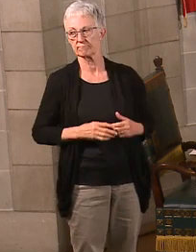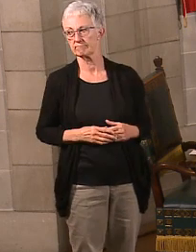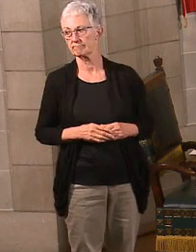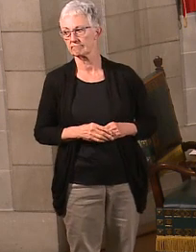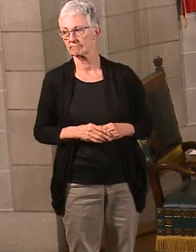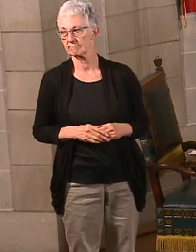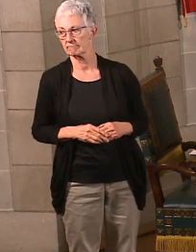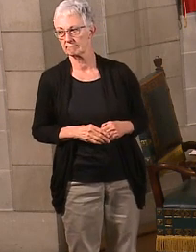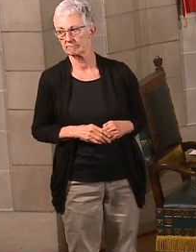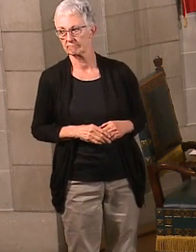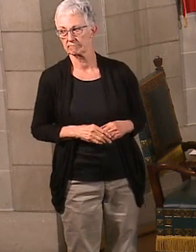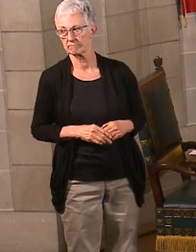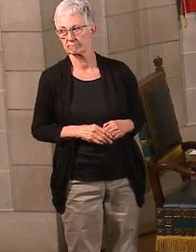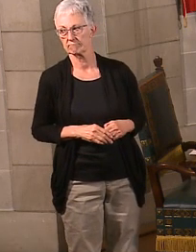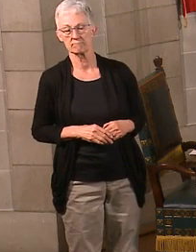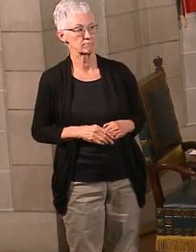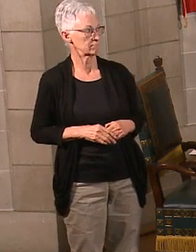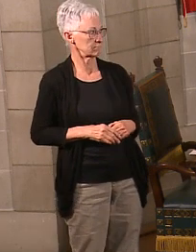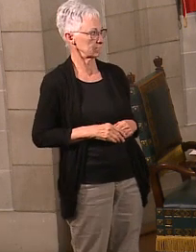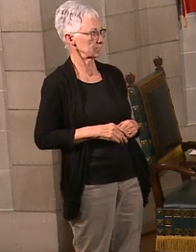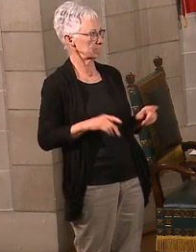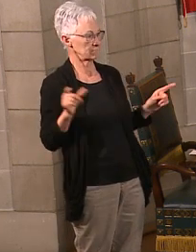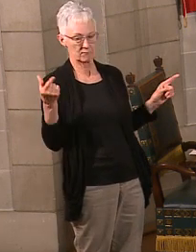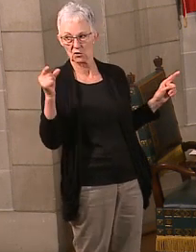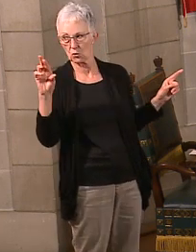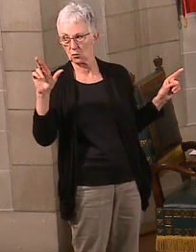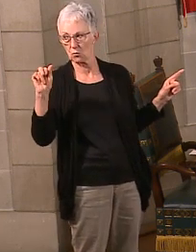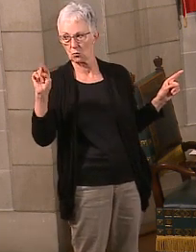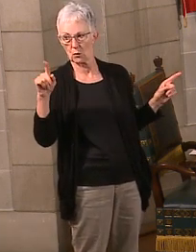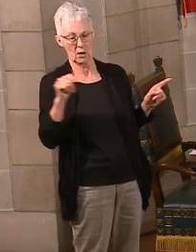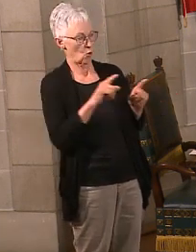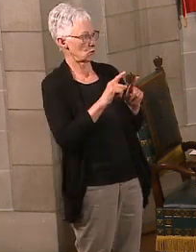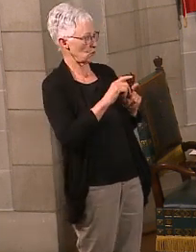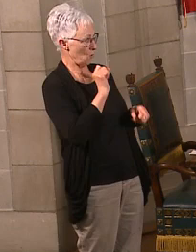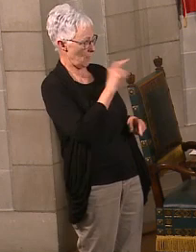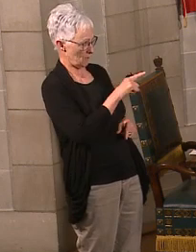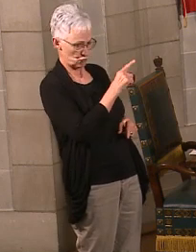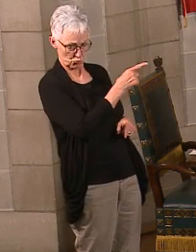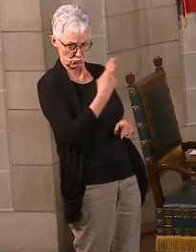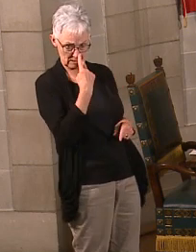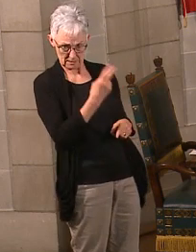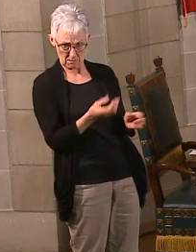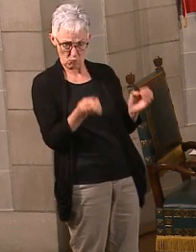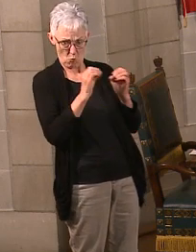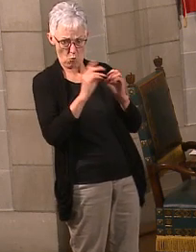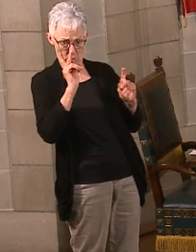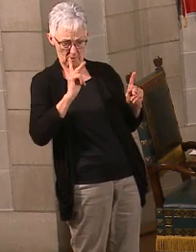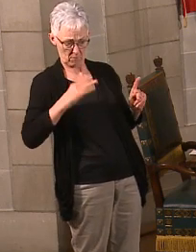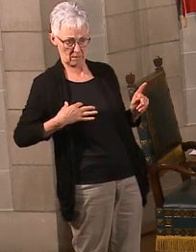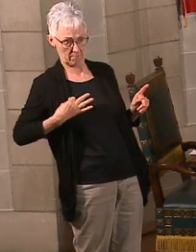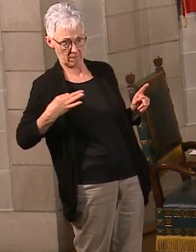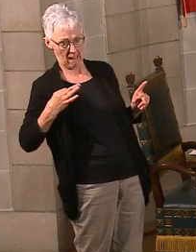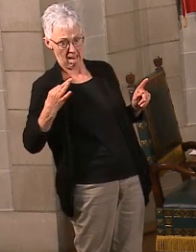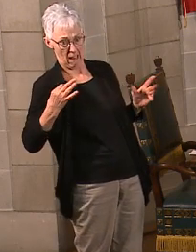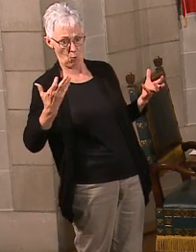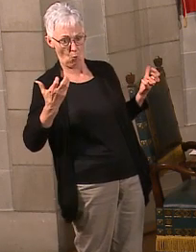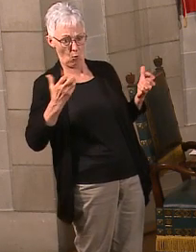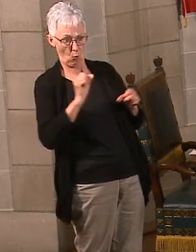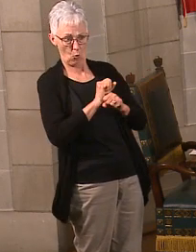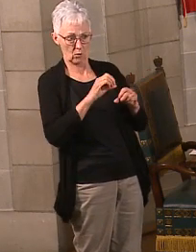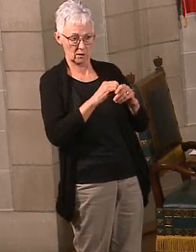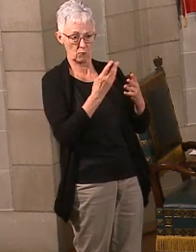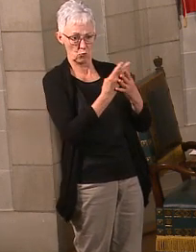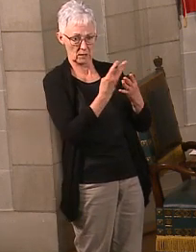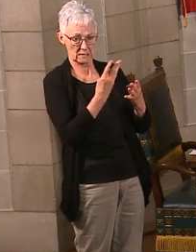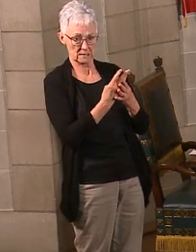applications given the rise in unemployment? And that was from Grant as well. And yes, it's a little soon, and yet we felt